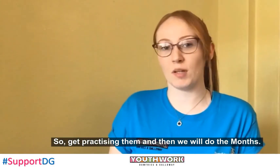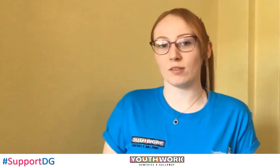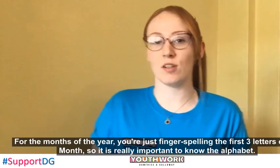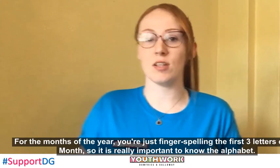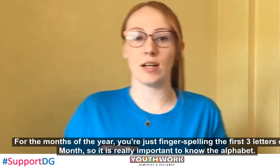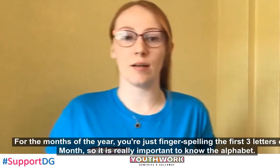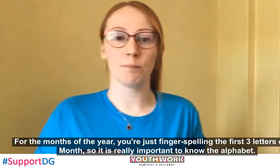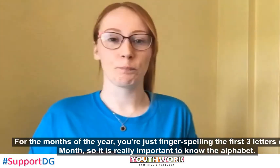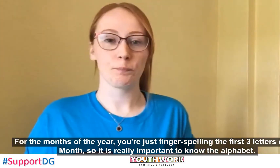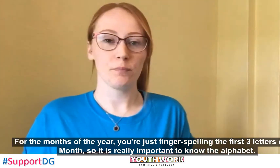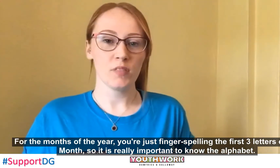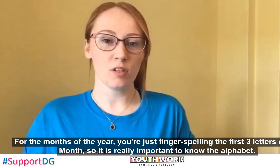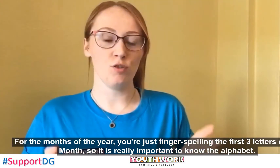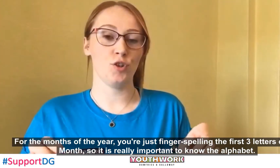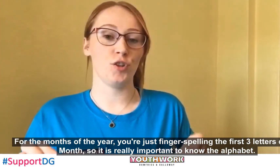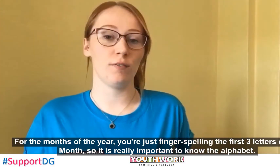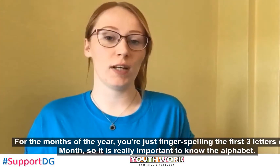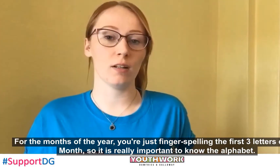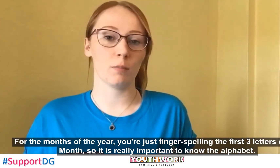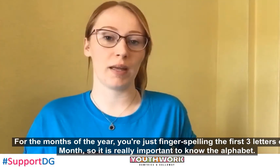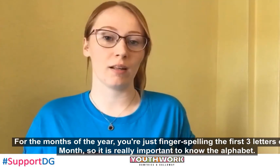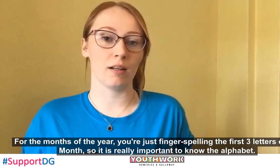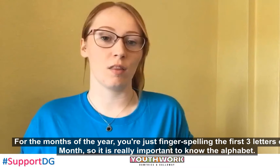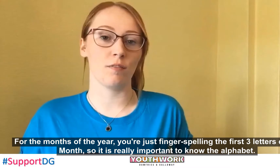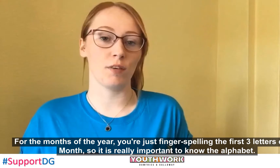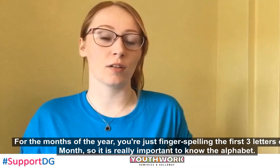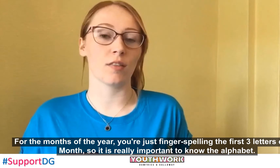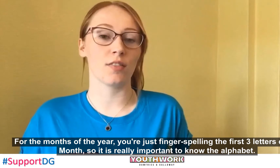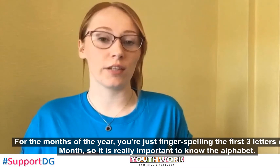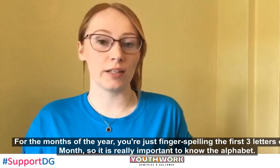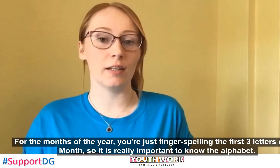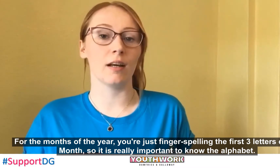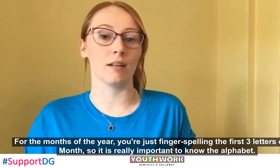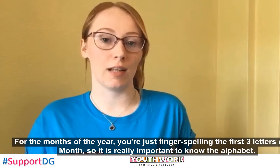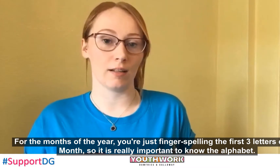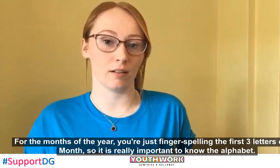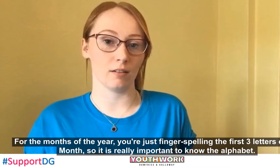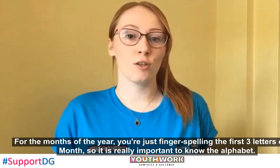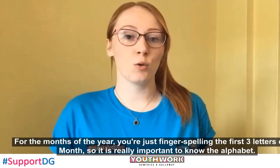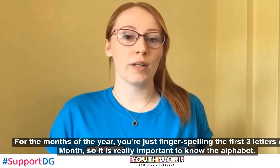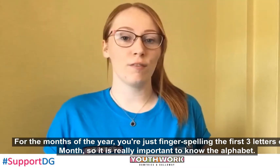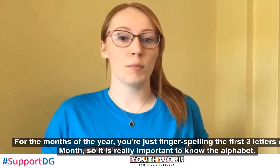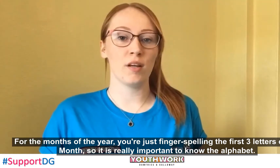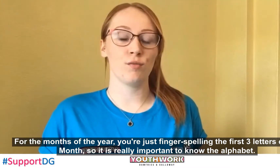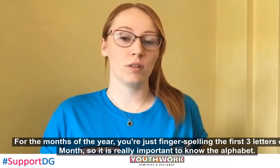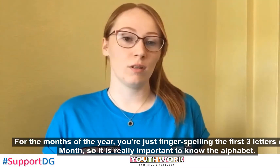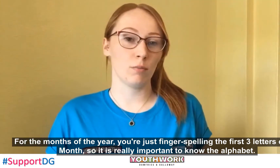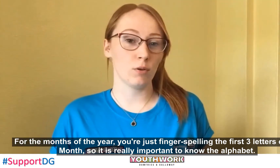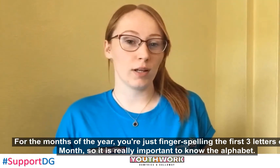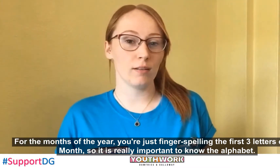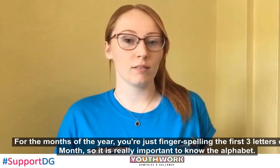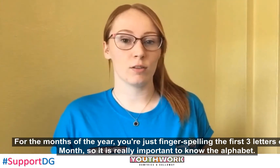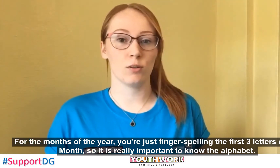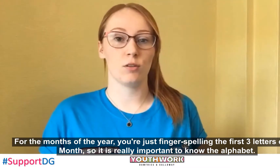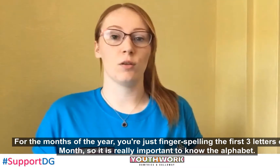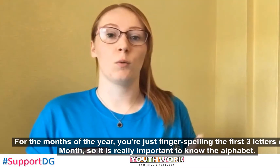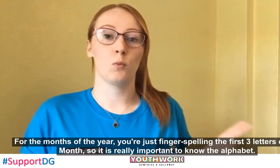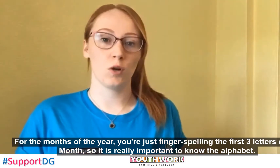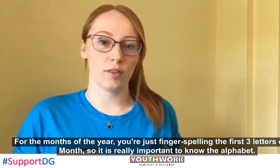of the year, you're just finger spelling the first 3 letters. So knowing the alphabet is really important, so watch the